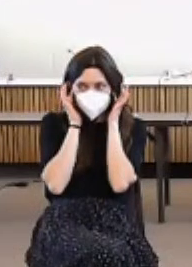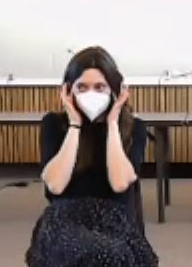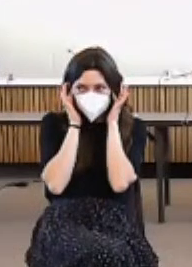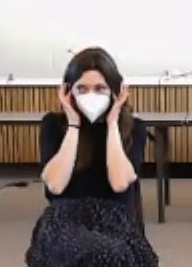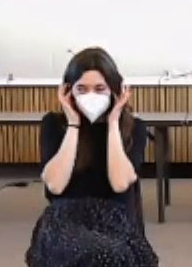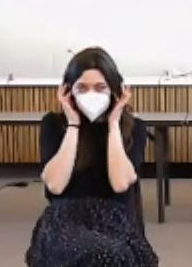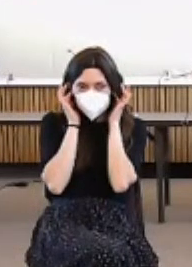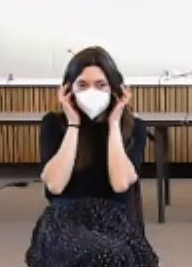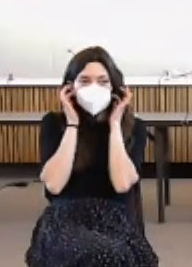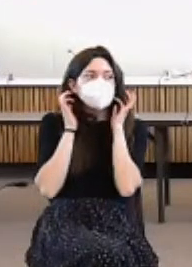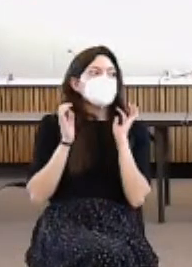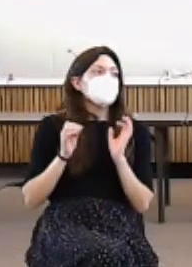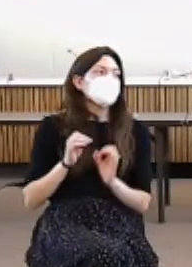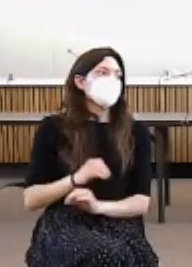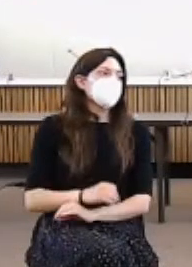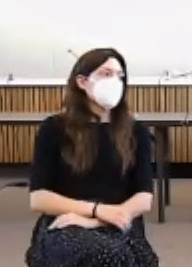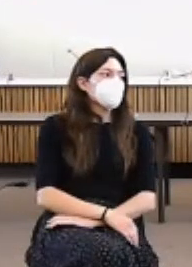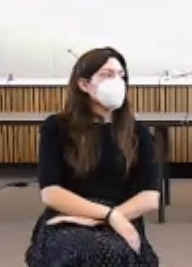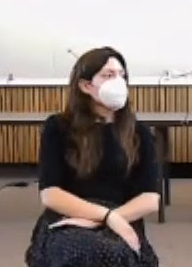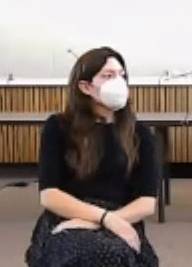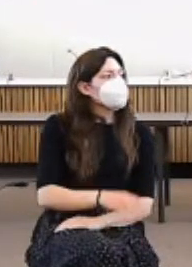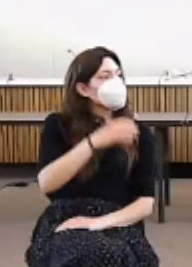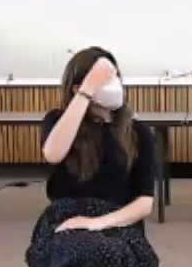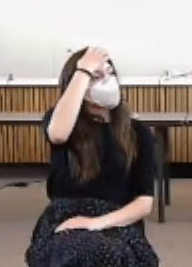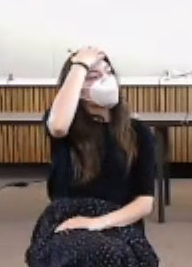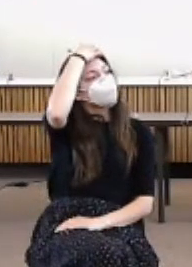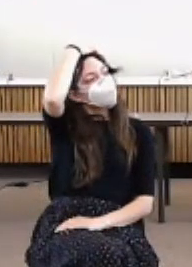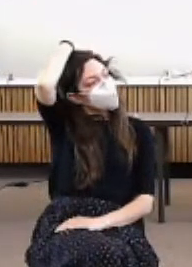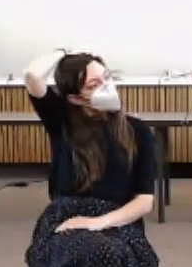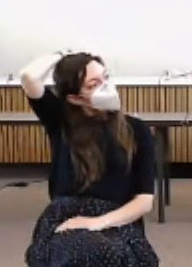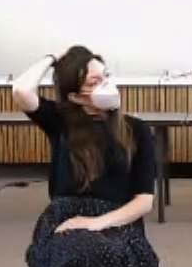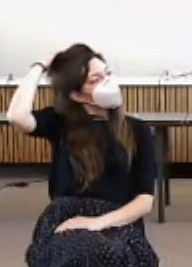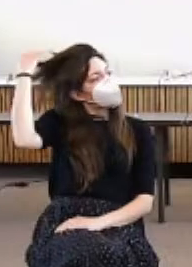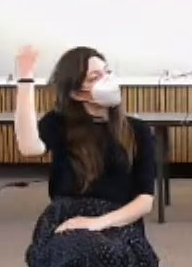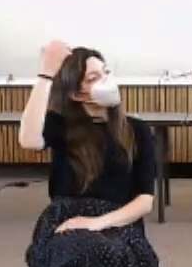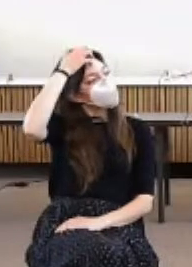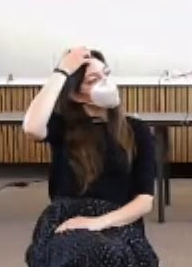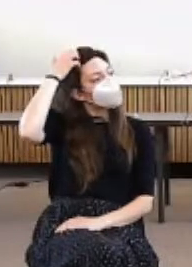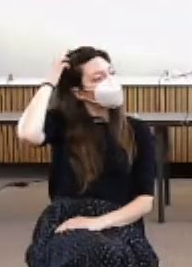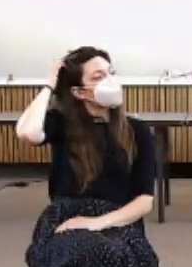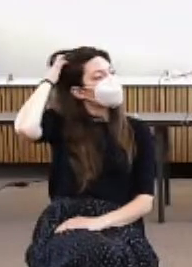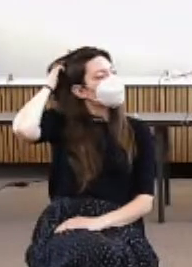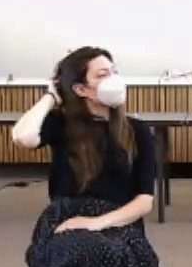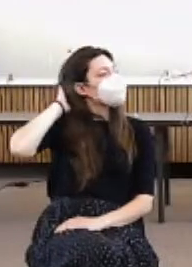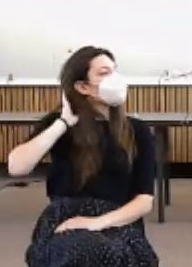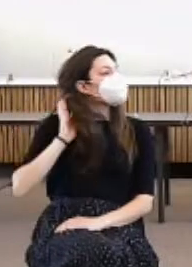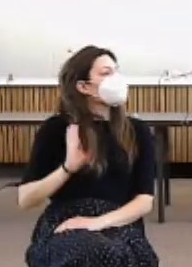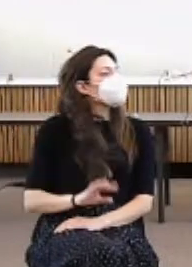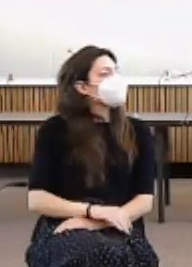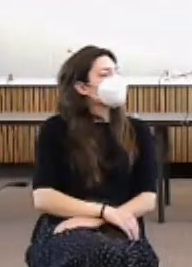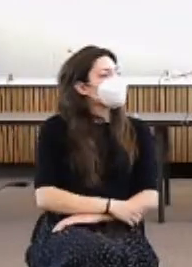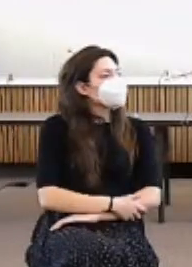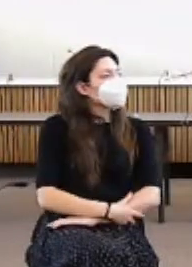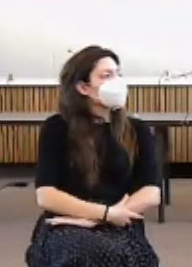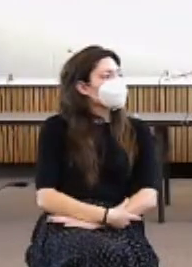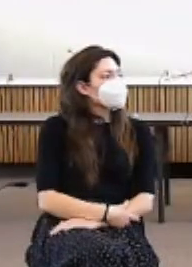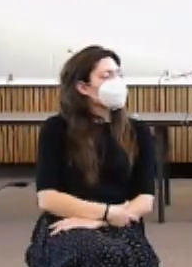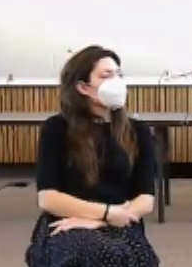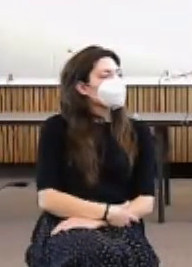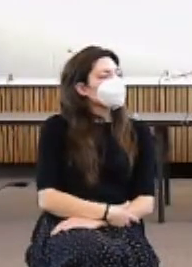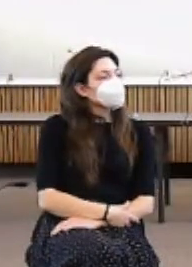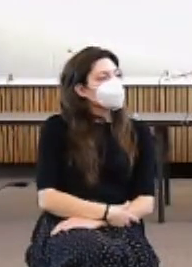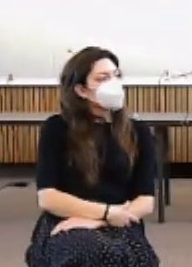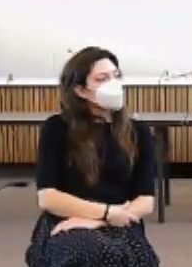Let's subject that to it. The synagogue doesn't, right? They meet on Saturdays. Okay. It was mild.